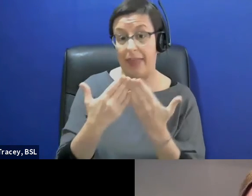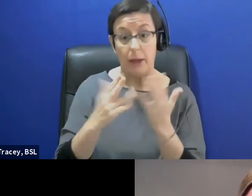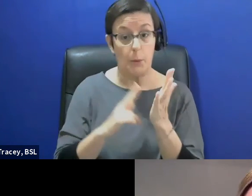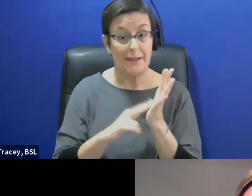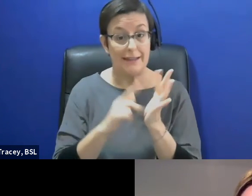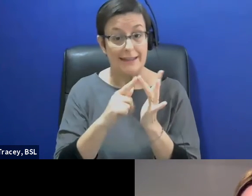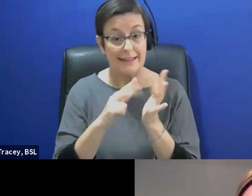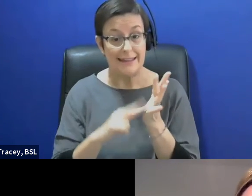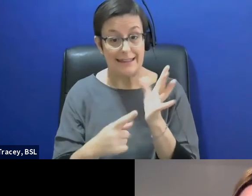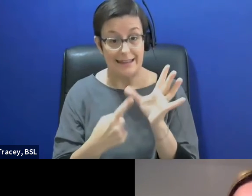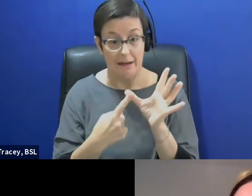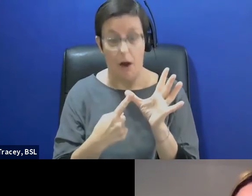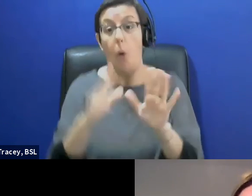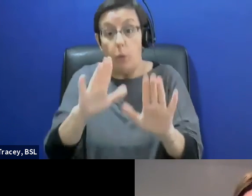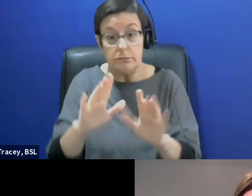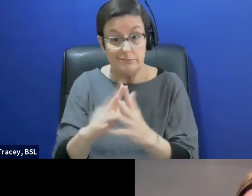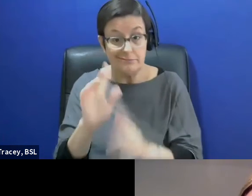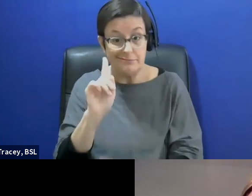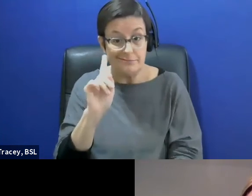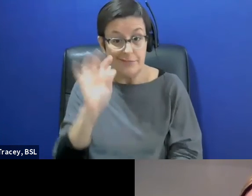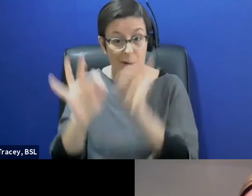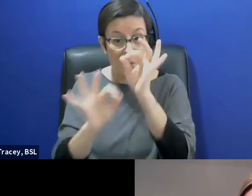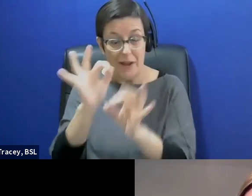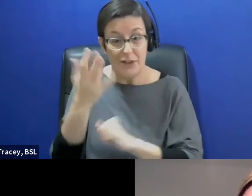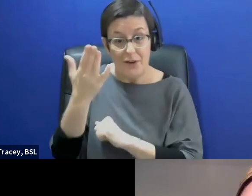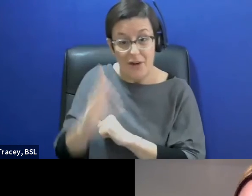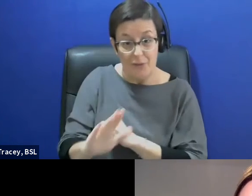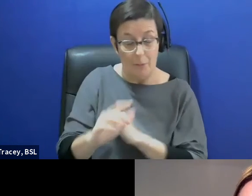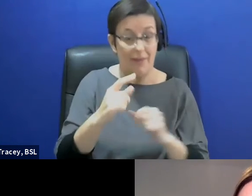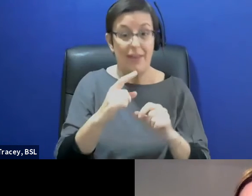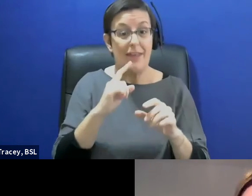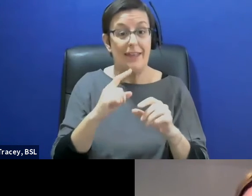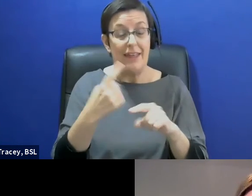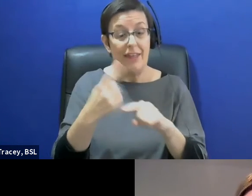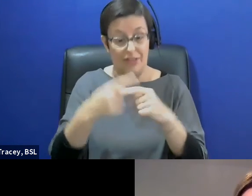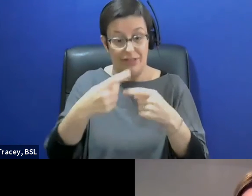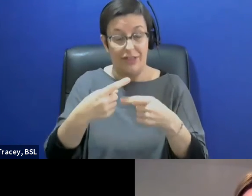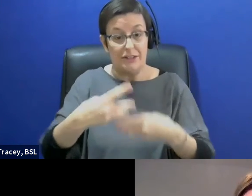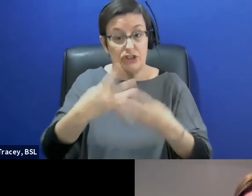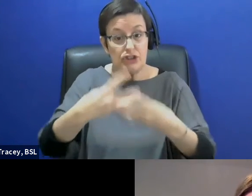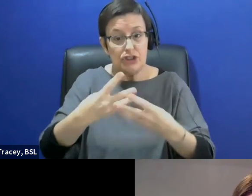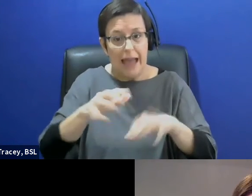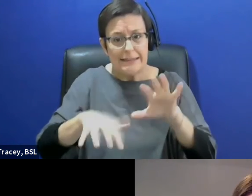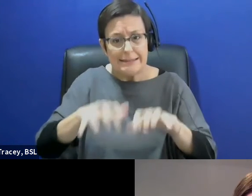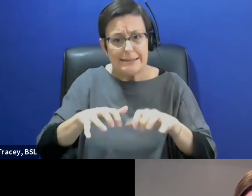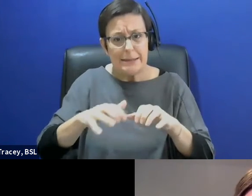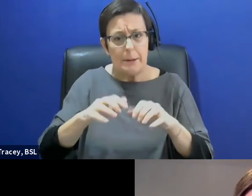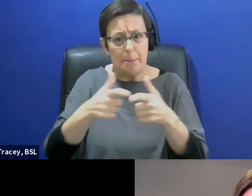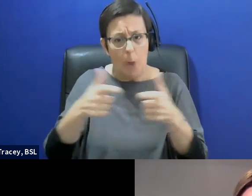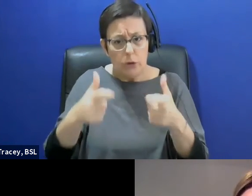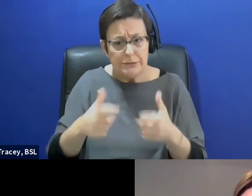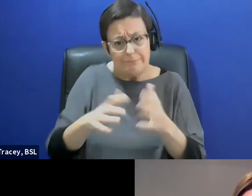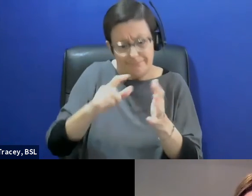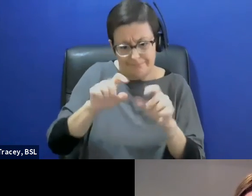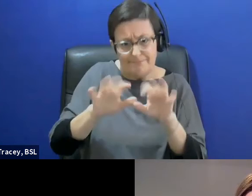actually, just while you're here, we've also had a question come through in the chat box around how you went about the mapping process, and people were